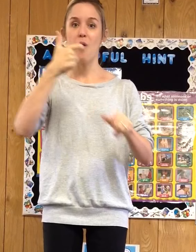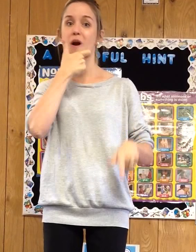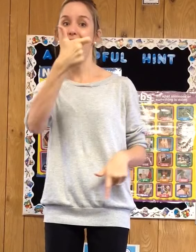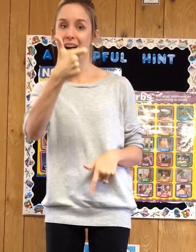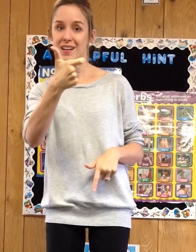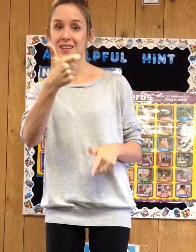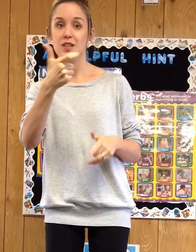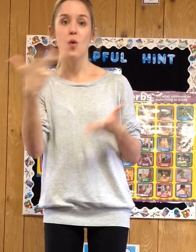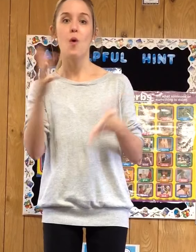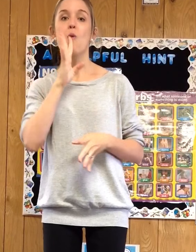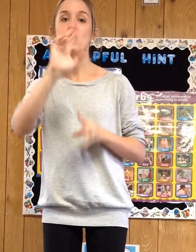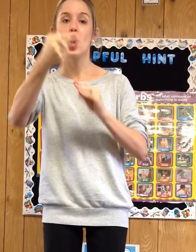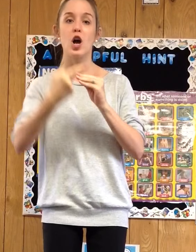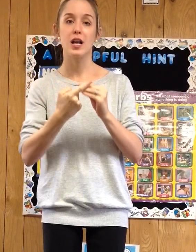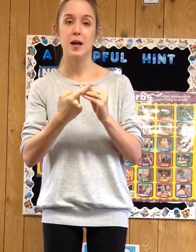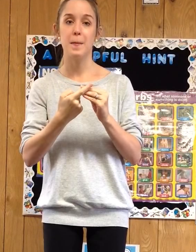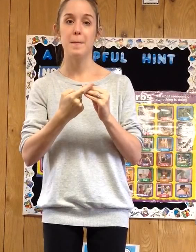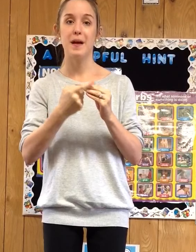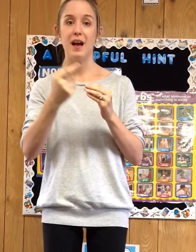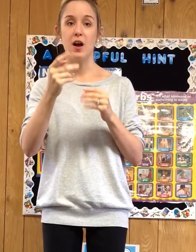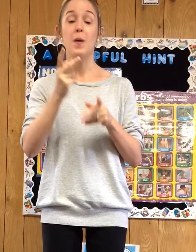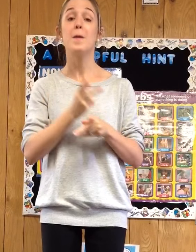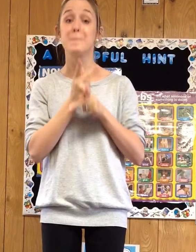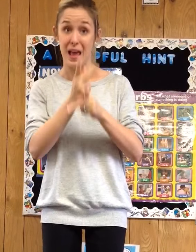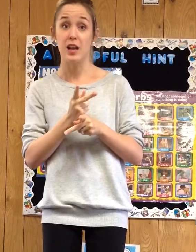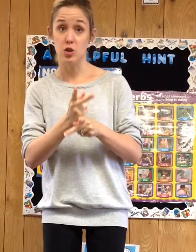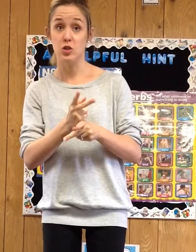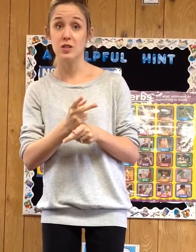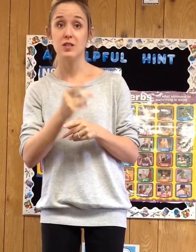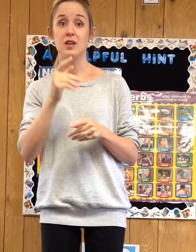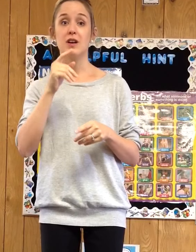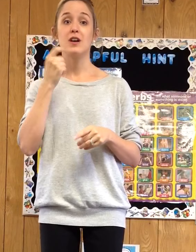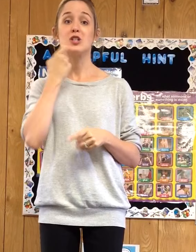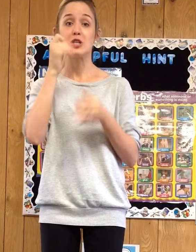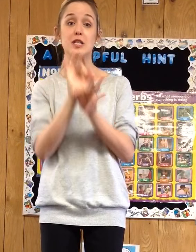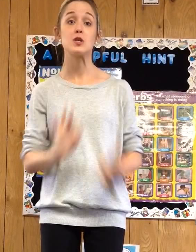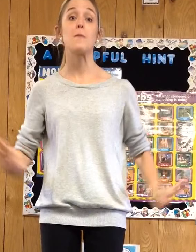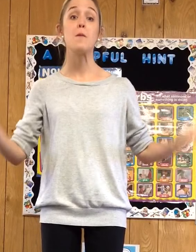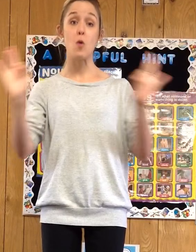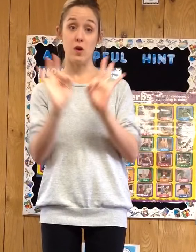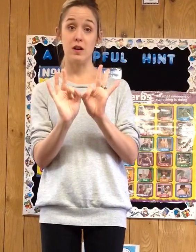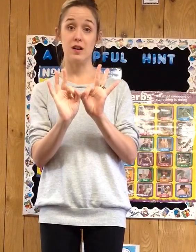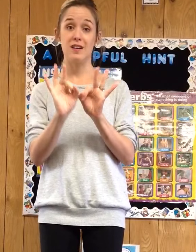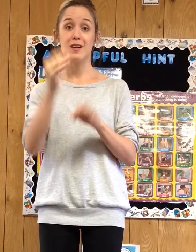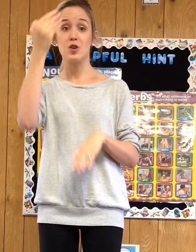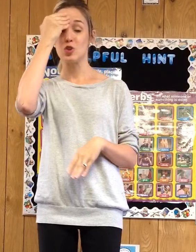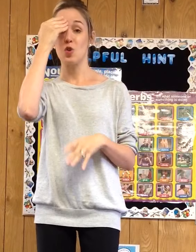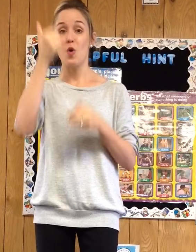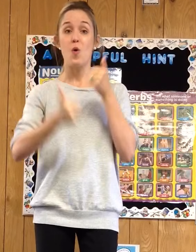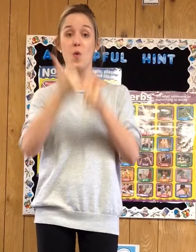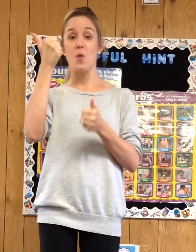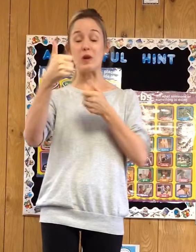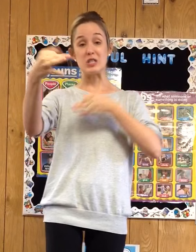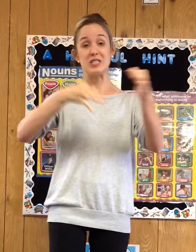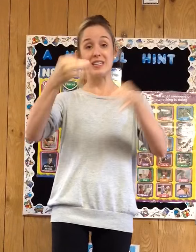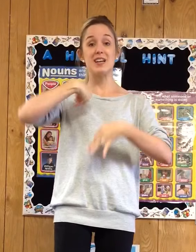that what we're talking about matters. But just as important is knowing which details we should leave